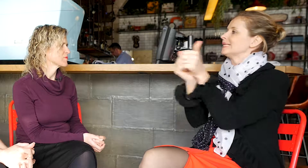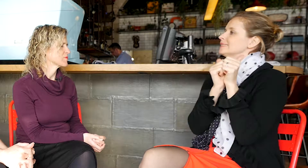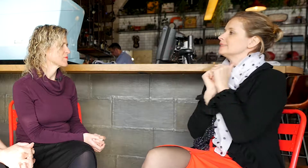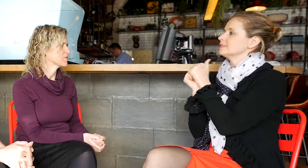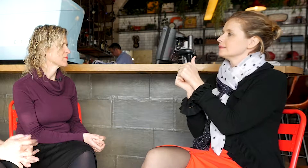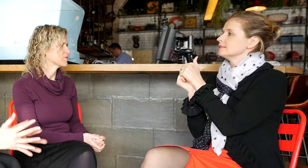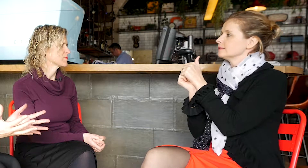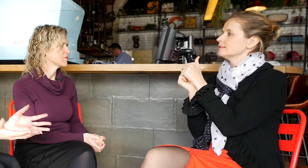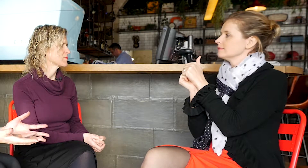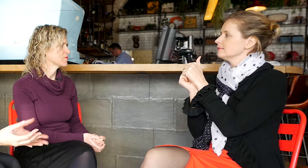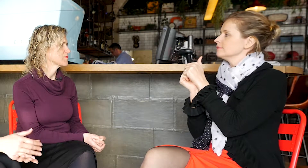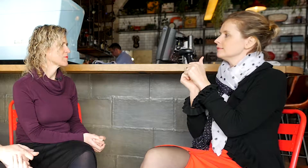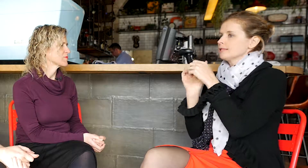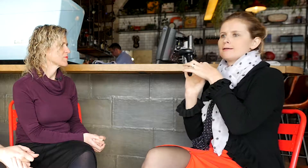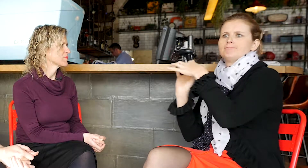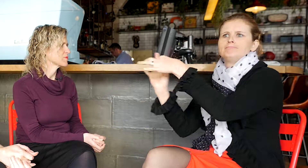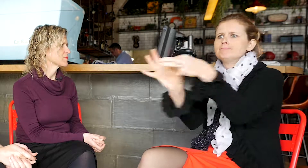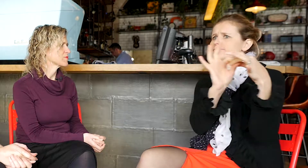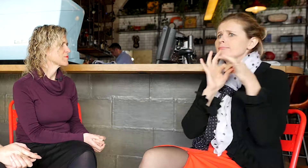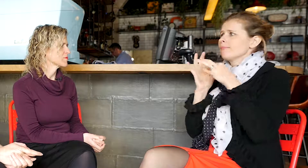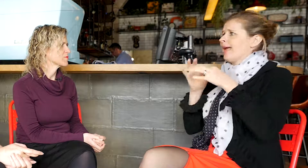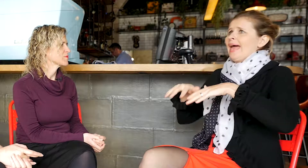we have amongst us all a collective agreement.